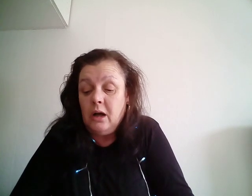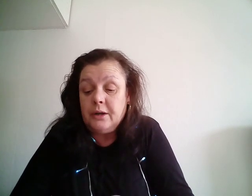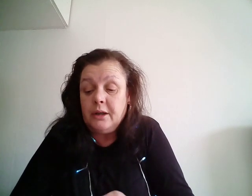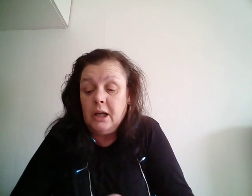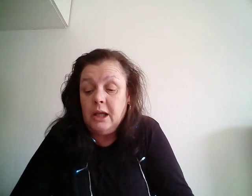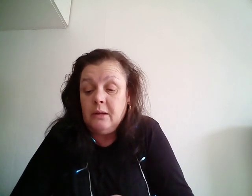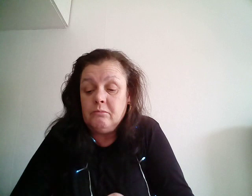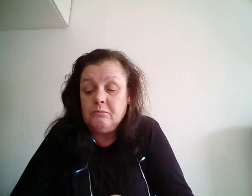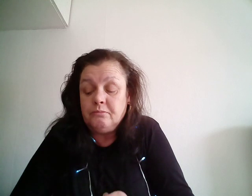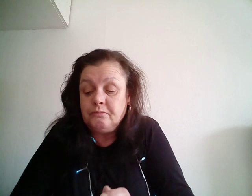on